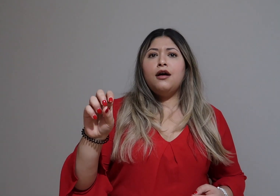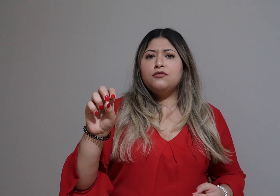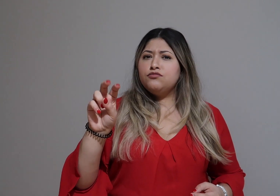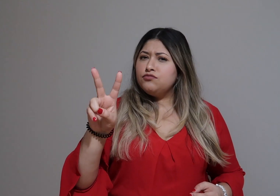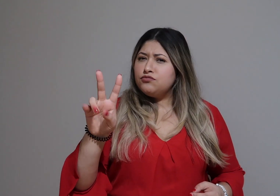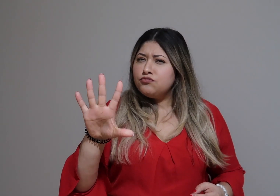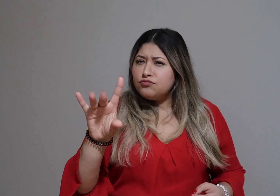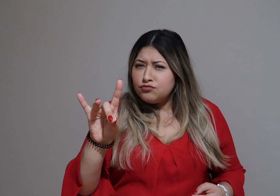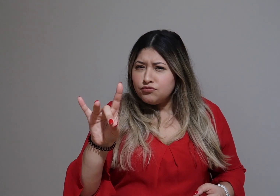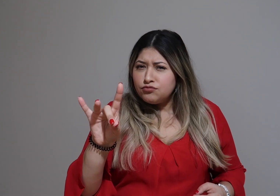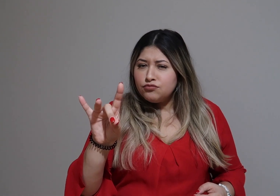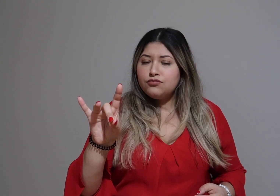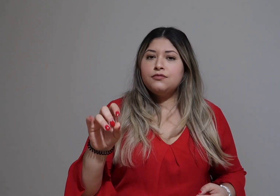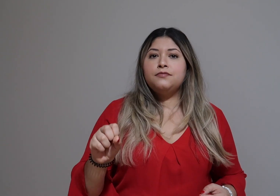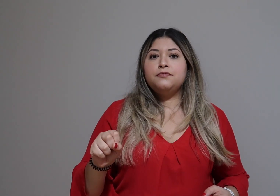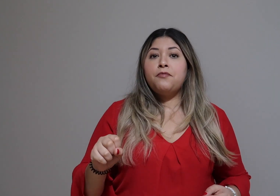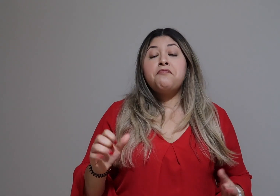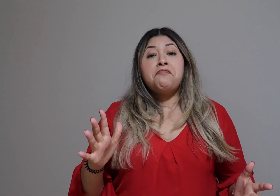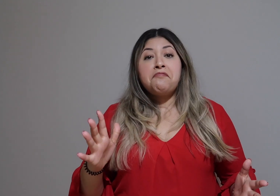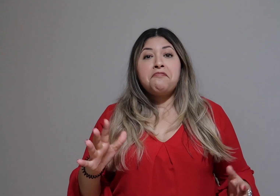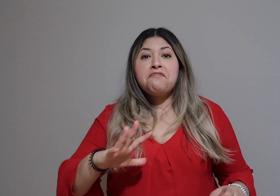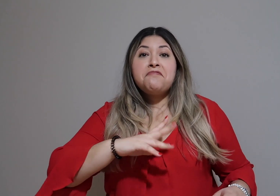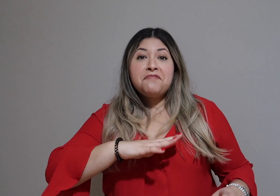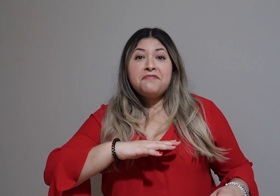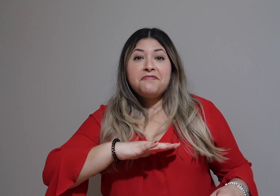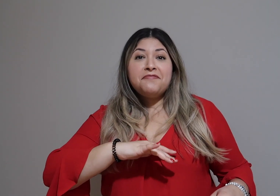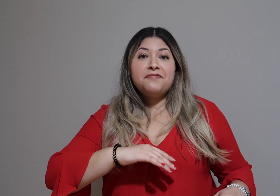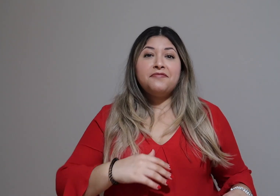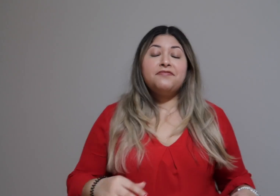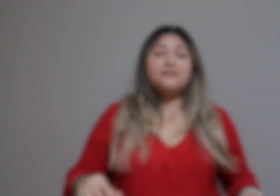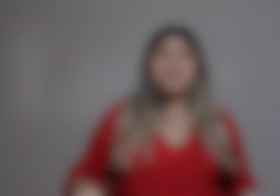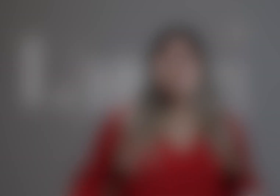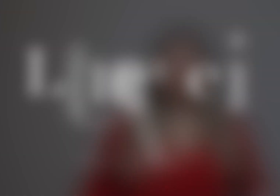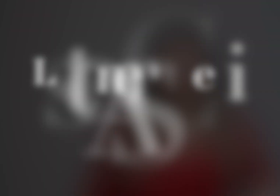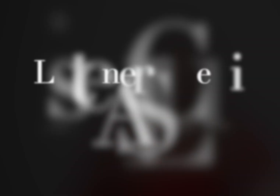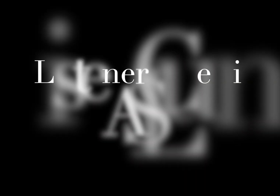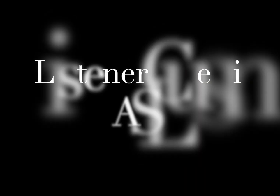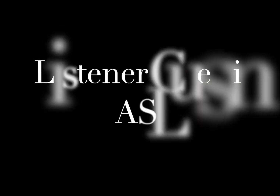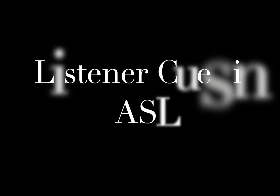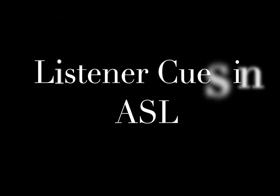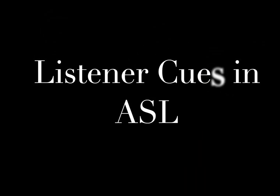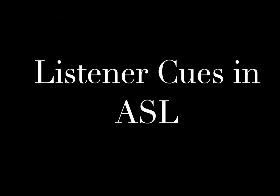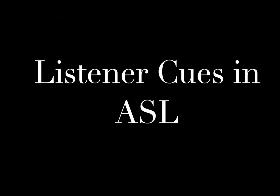interesting. Huh, very interesting. So it's just kind of a little bit different.